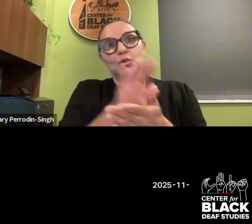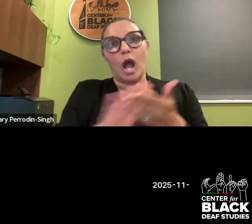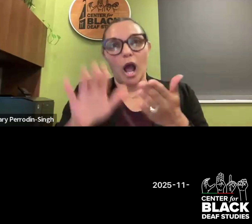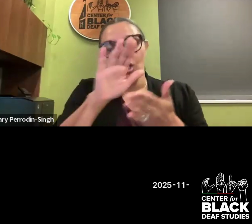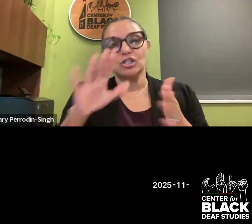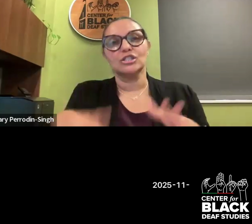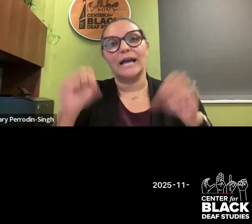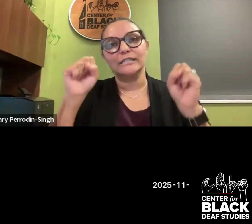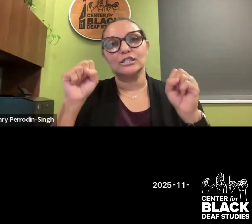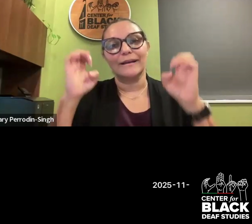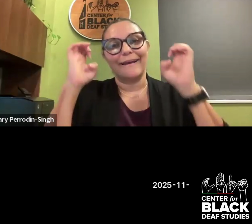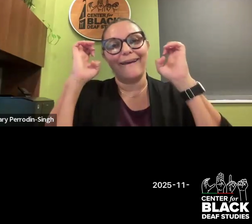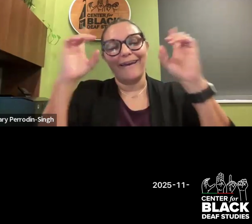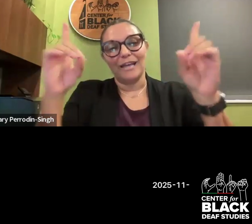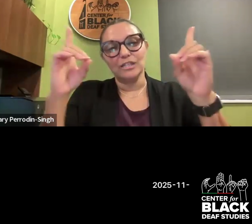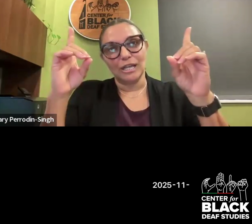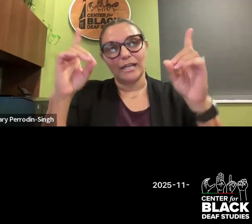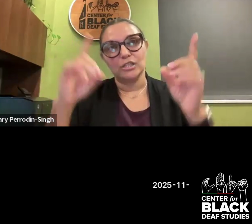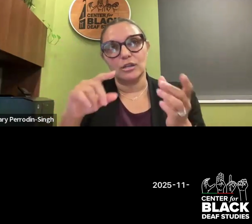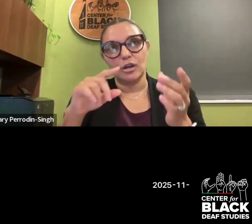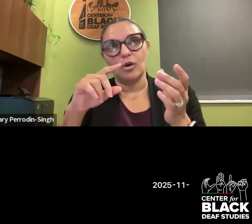younger. Then I went to college and